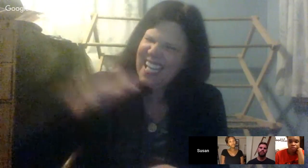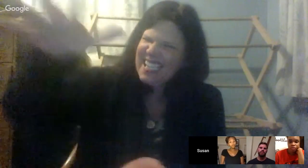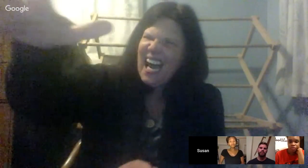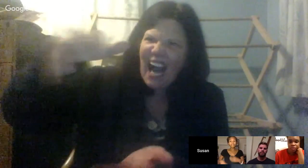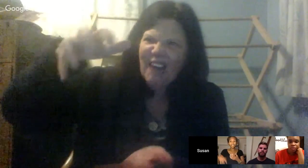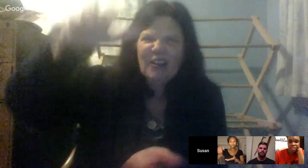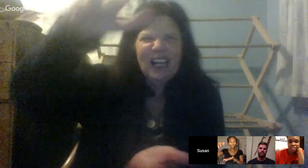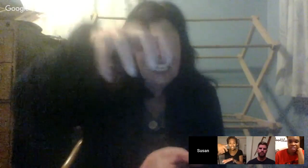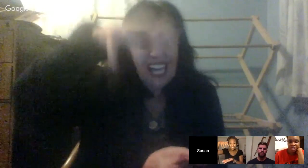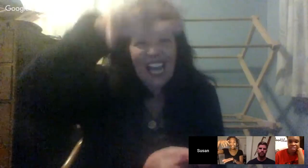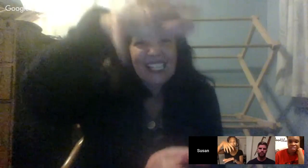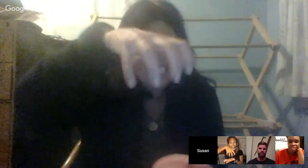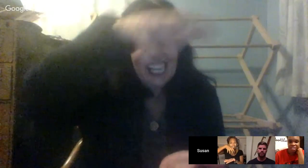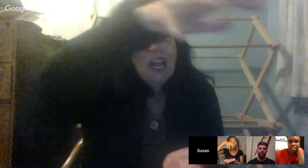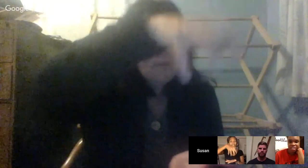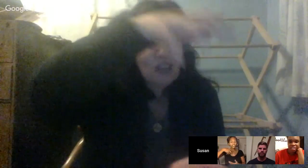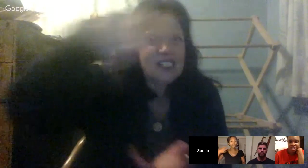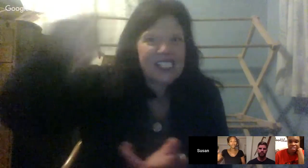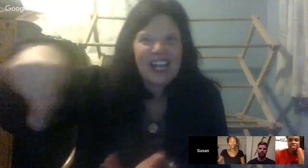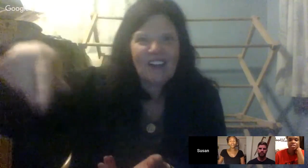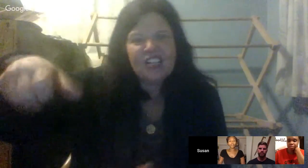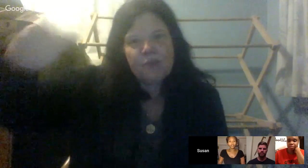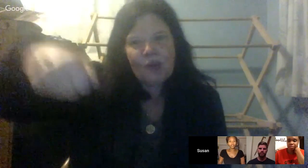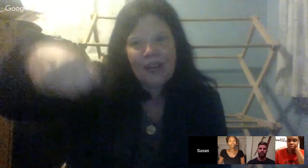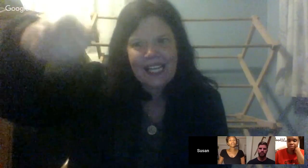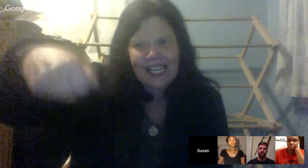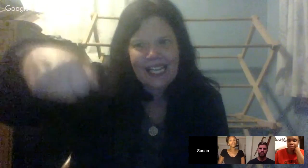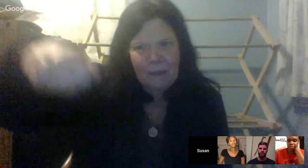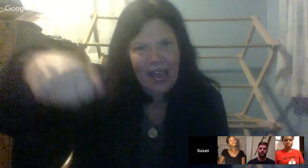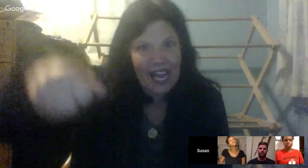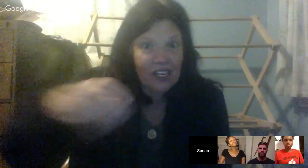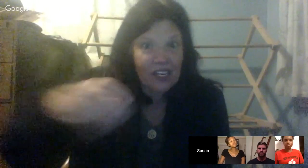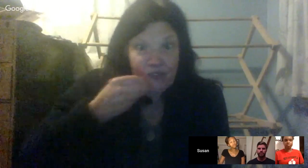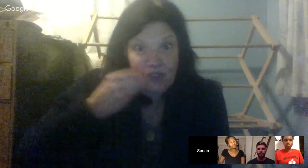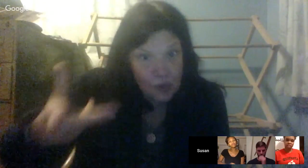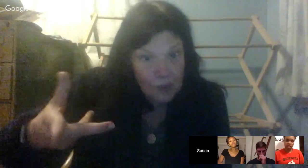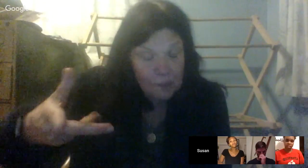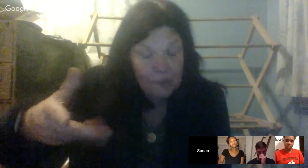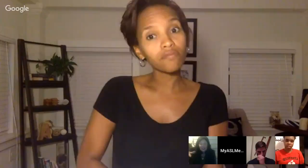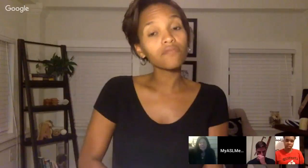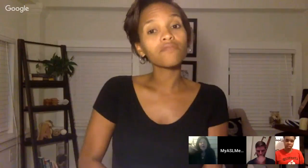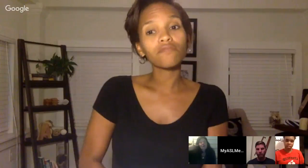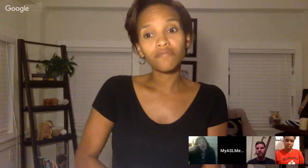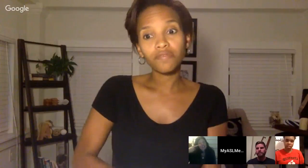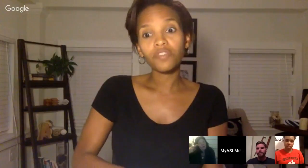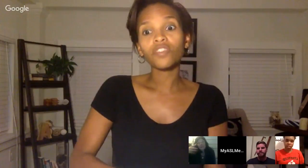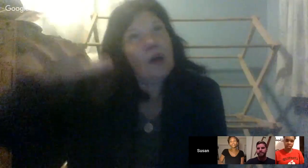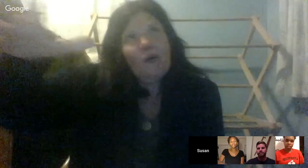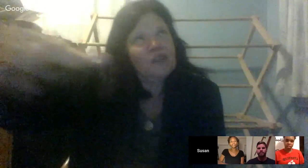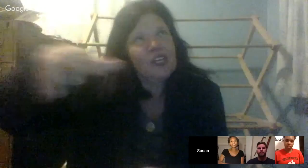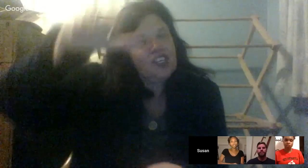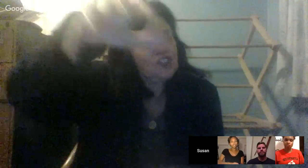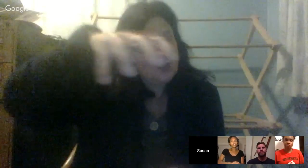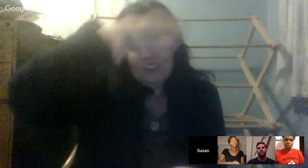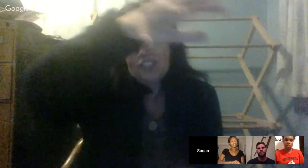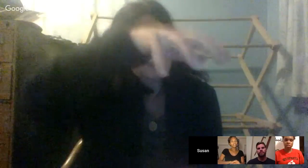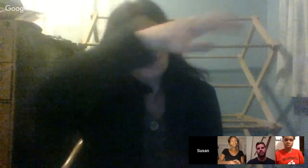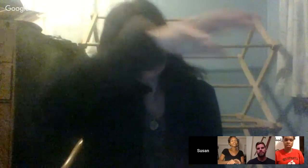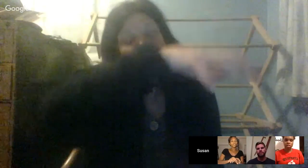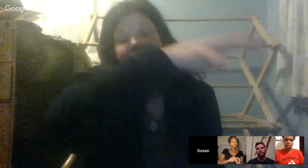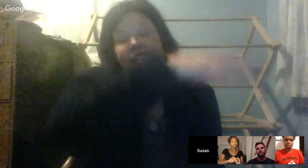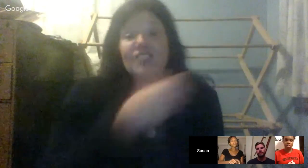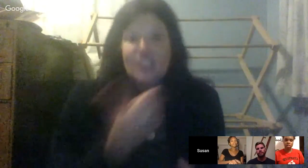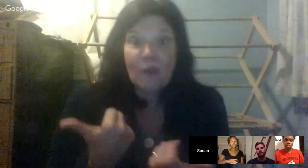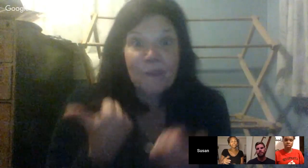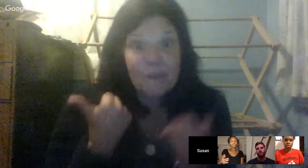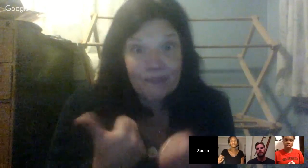this, I really liked it because they're each bringing in a bag of food. So I thought, oh, this is